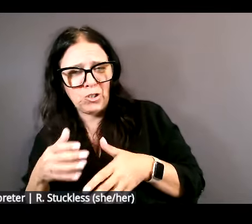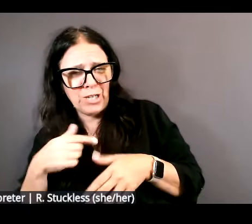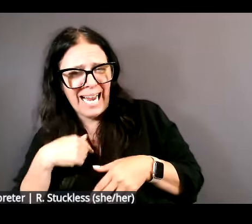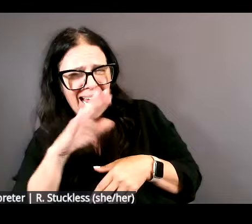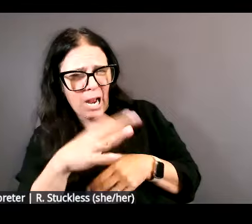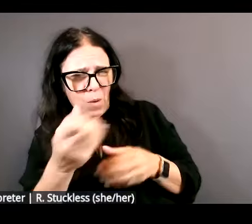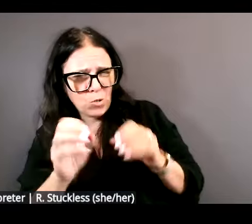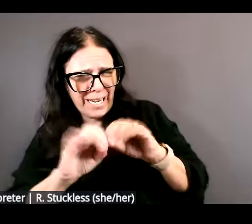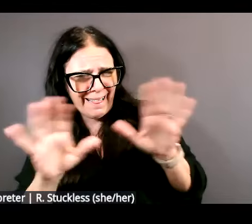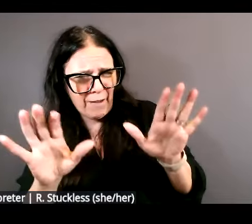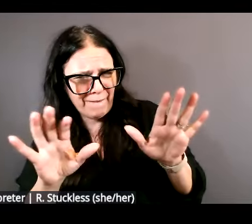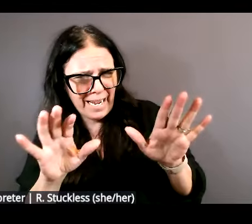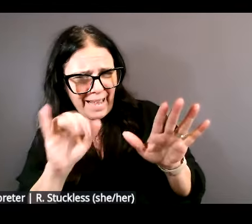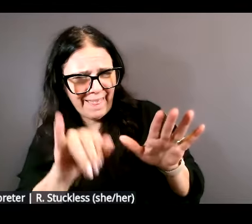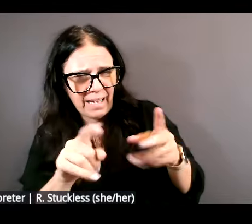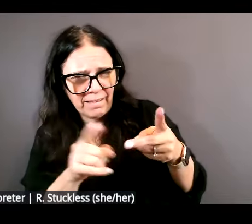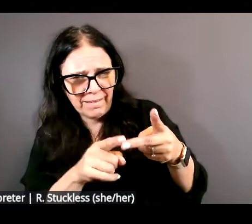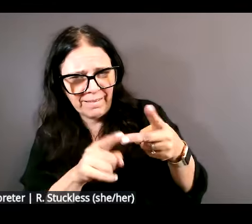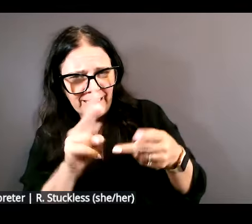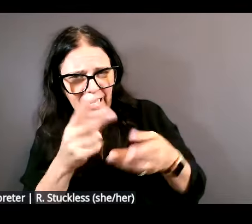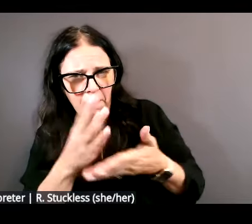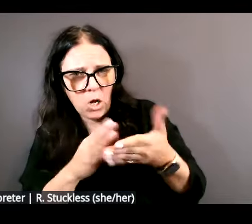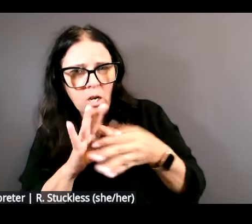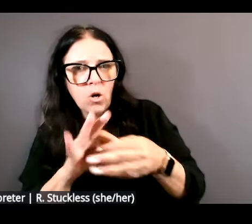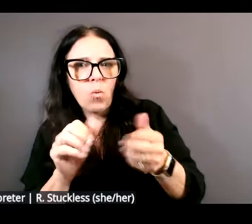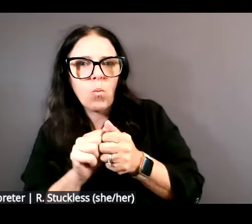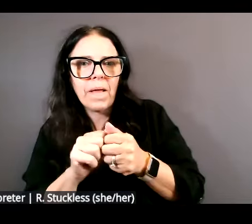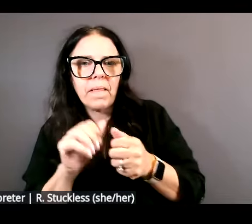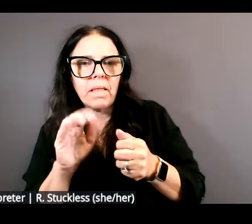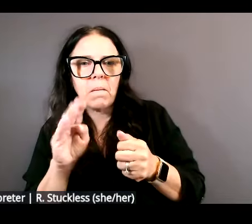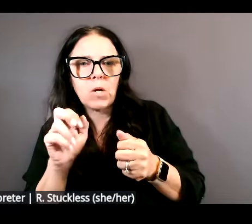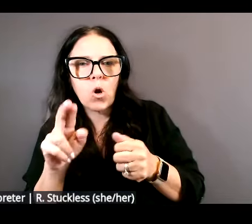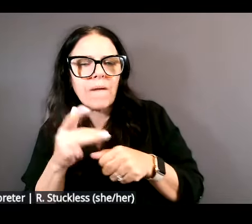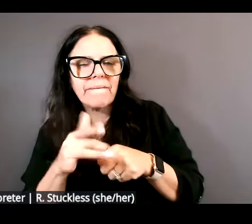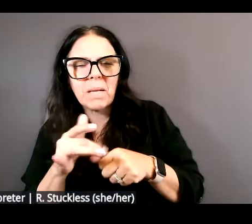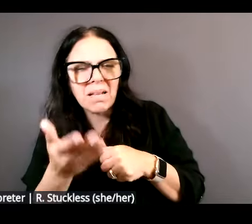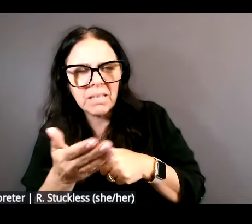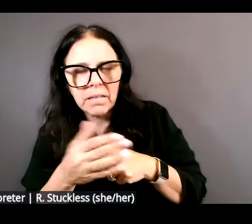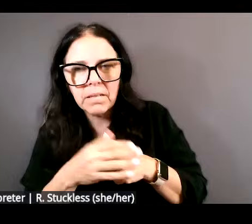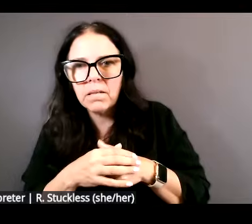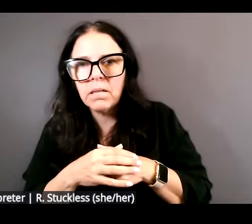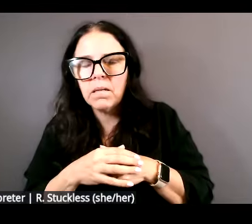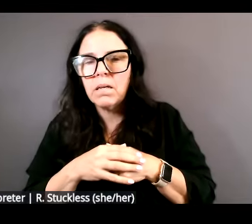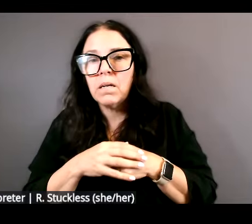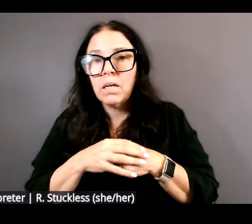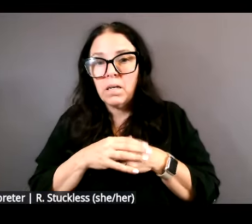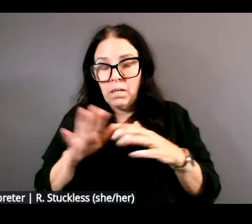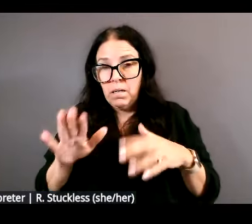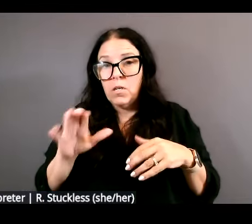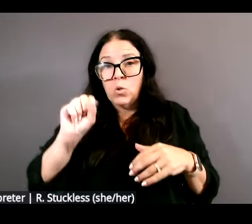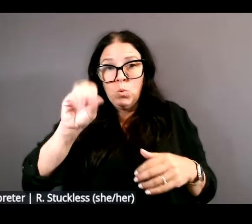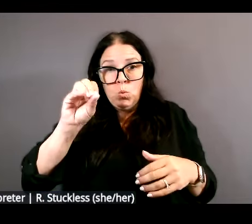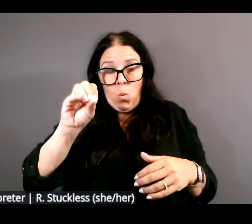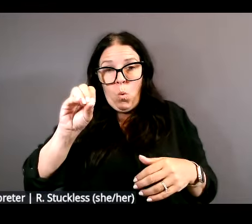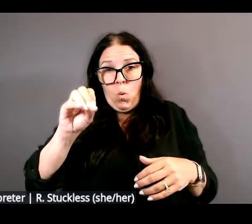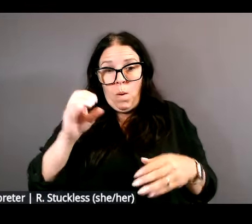The last part with Bureau being available, I Well, don't. it's not lawful to sign